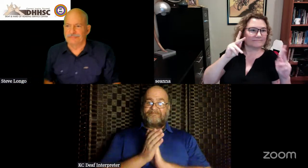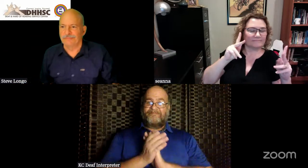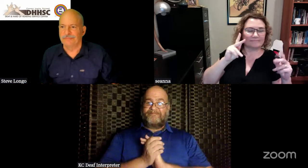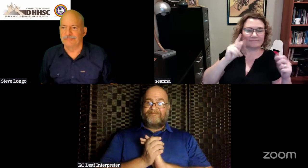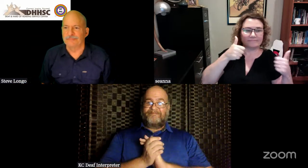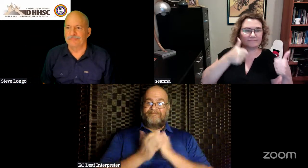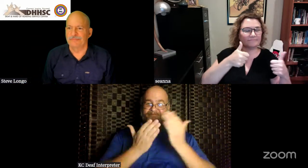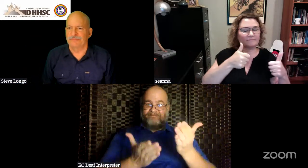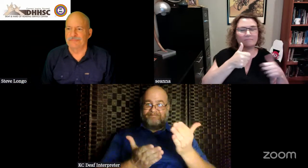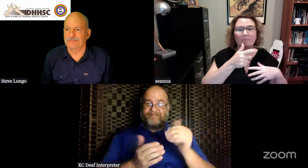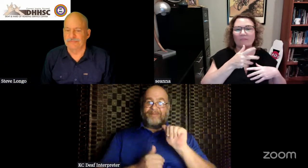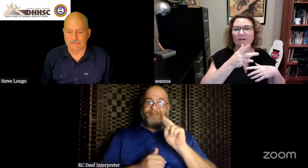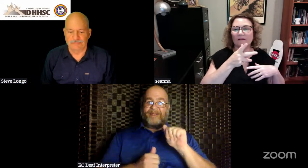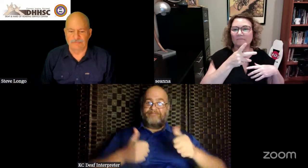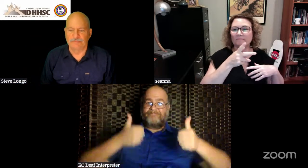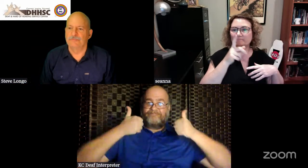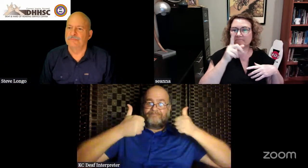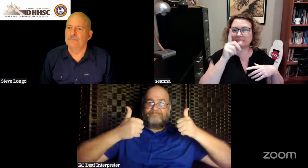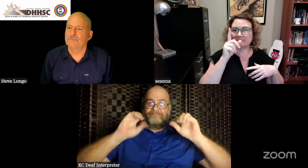This is Anna.